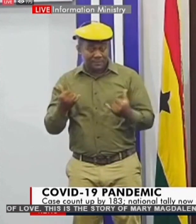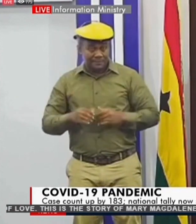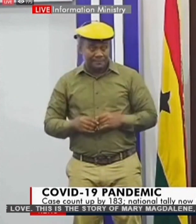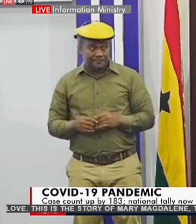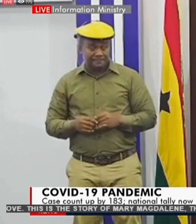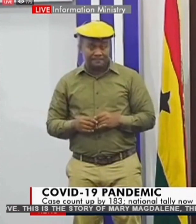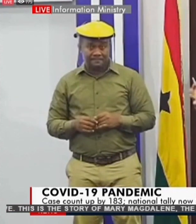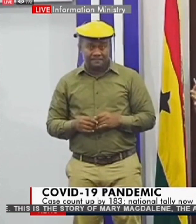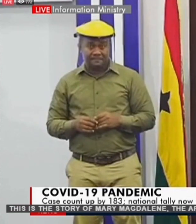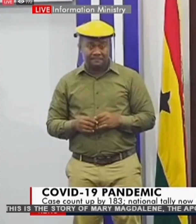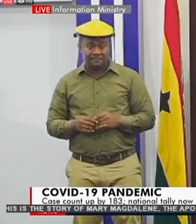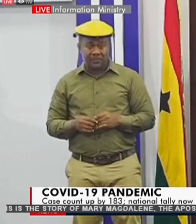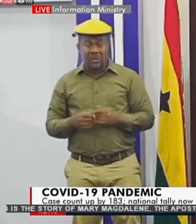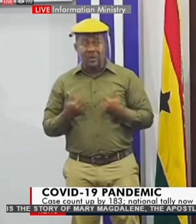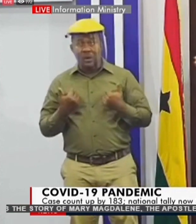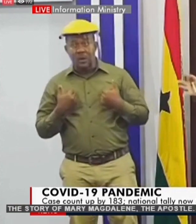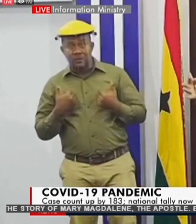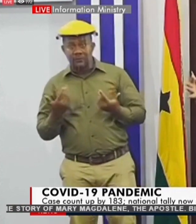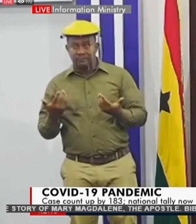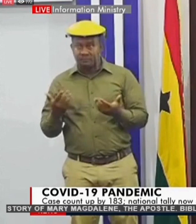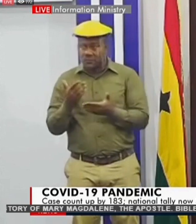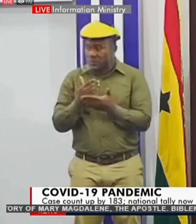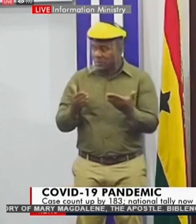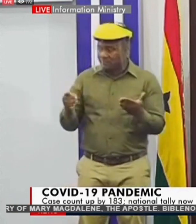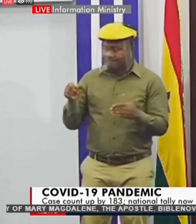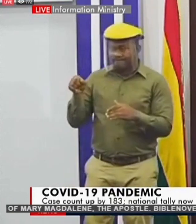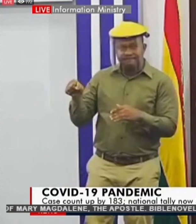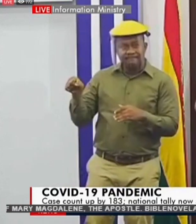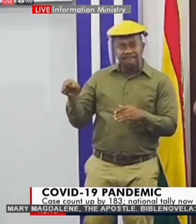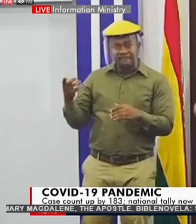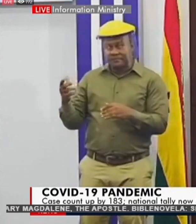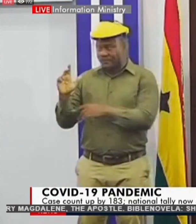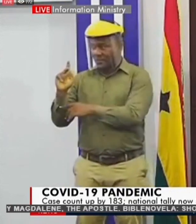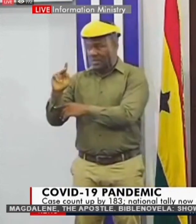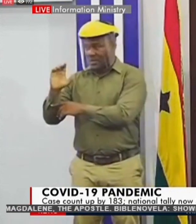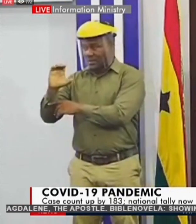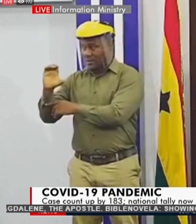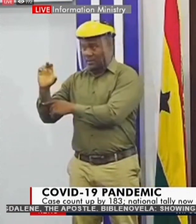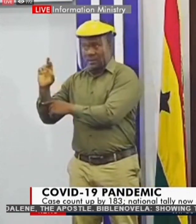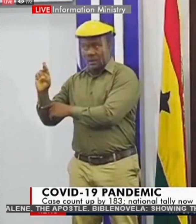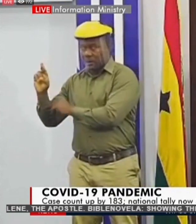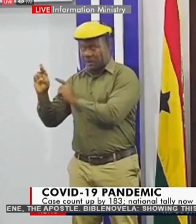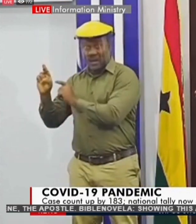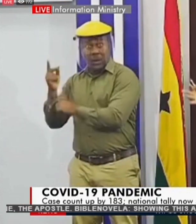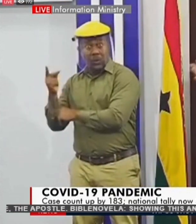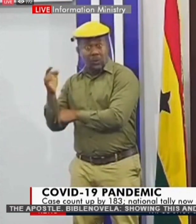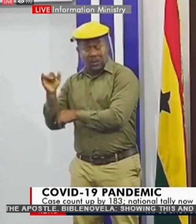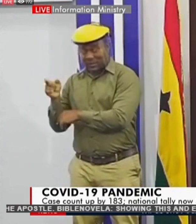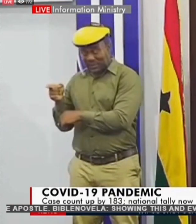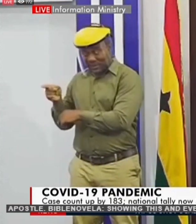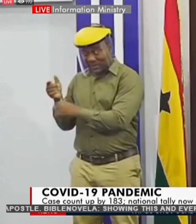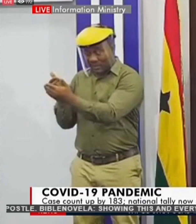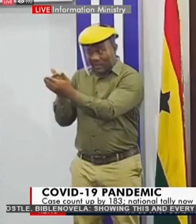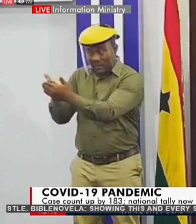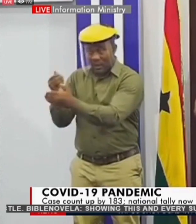extraction kits have now been presented to the KCCR, which is in Kumasi and therefore